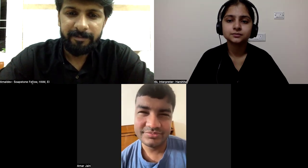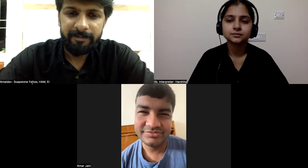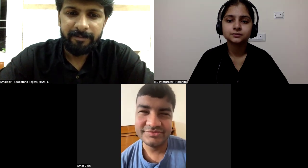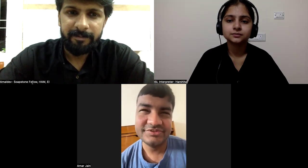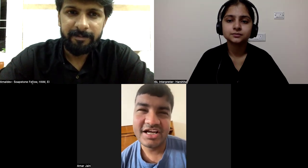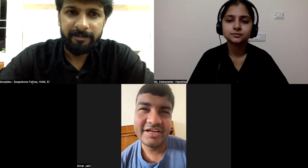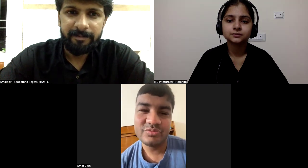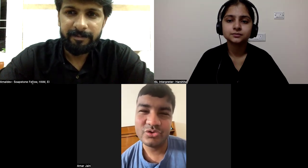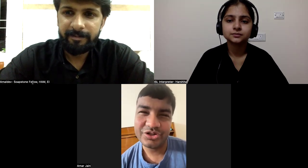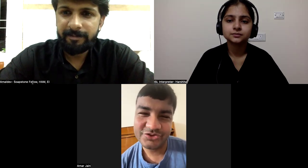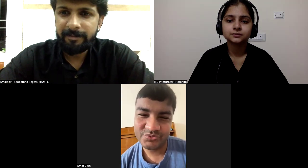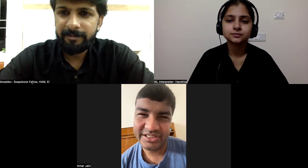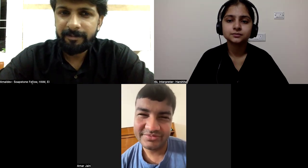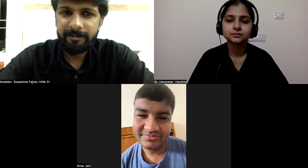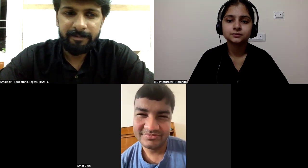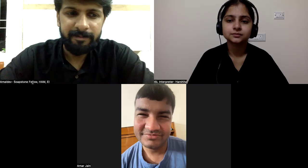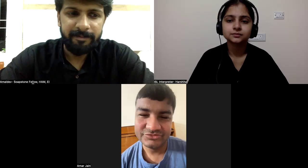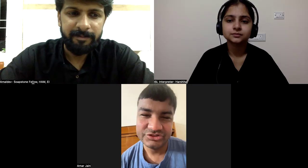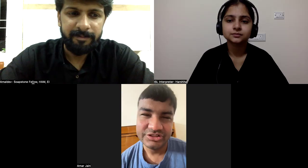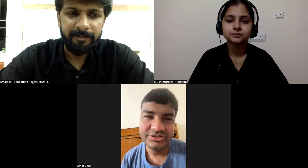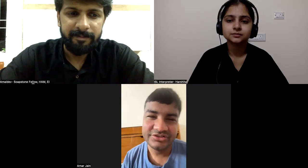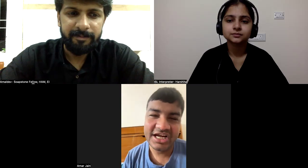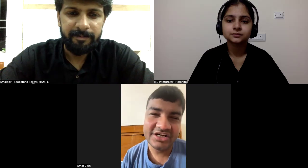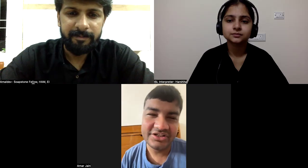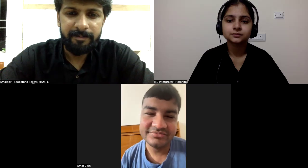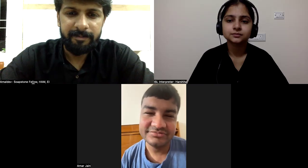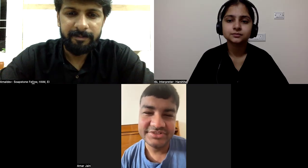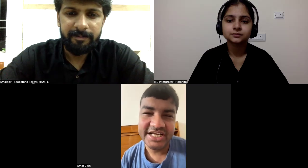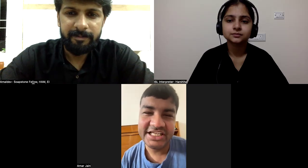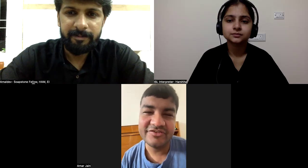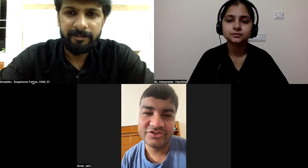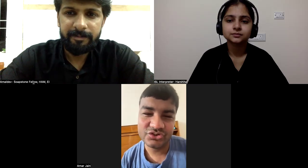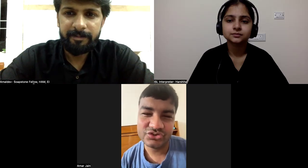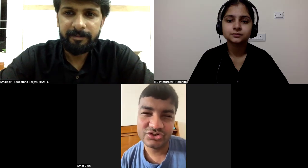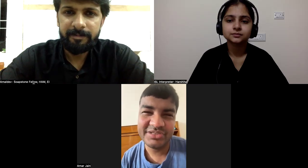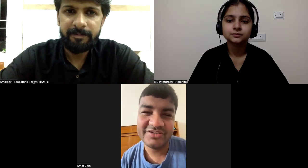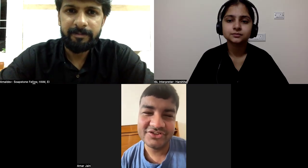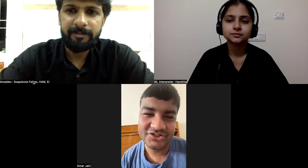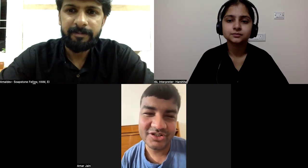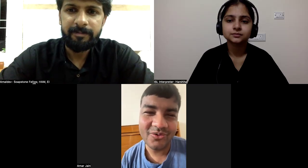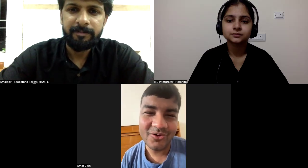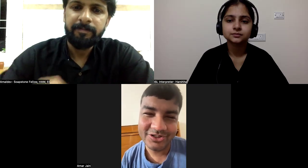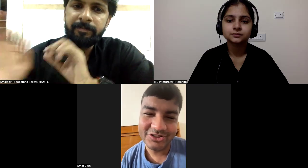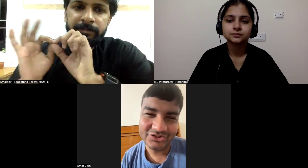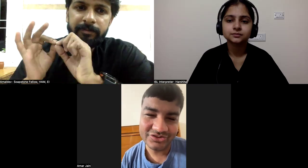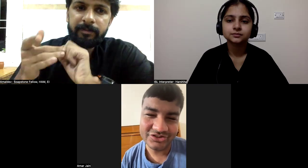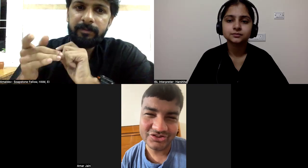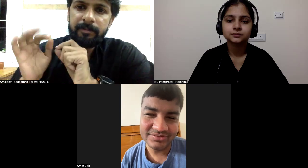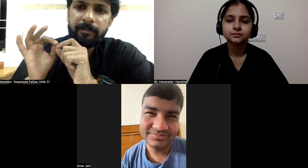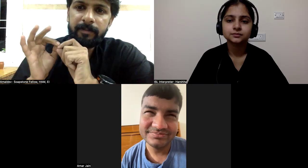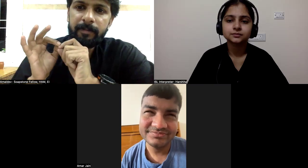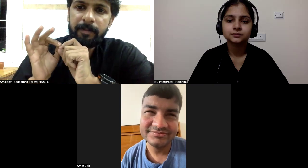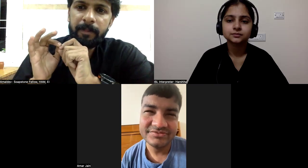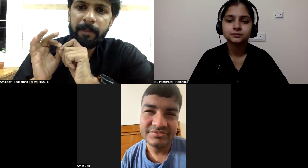So I would put it this way, that any infrastructure, be it physical or